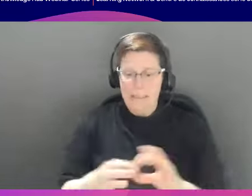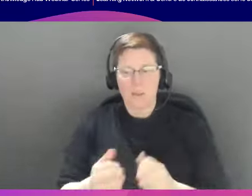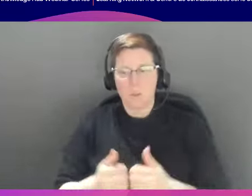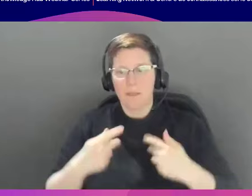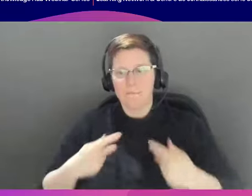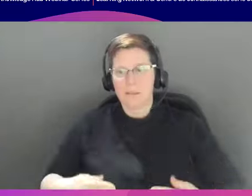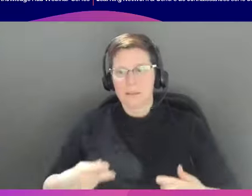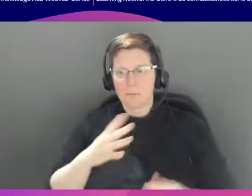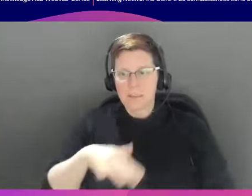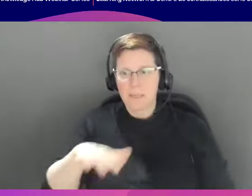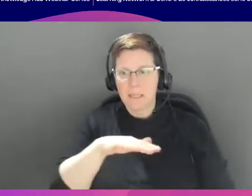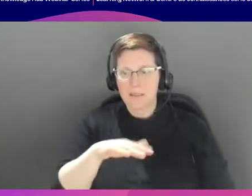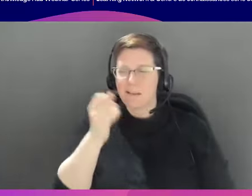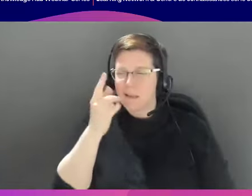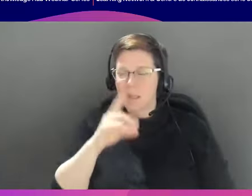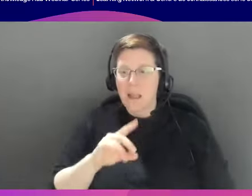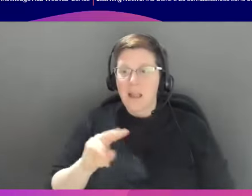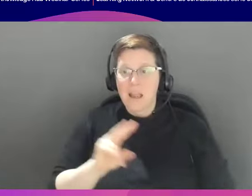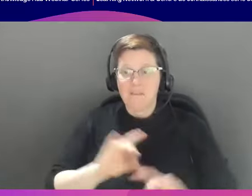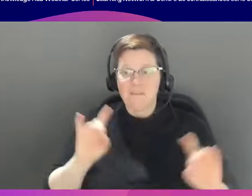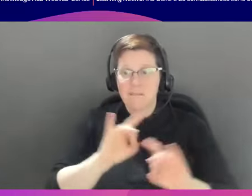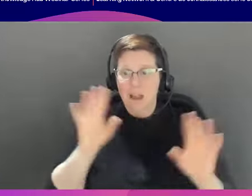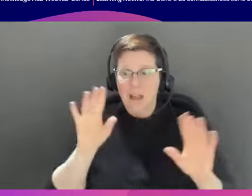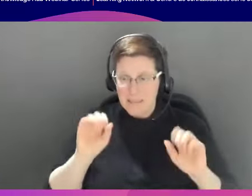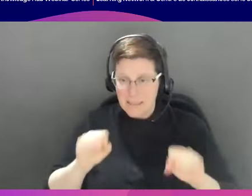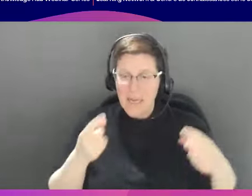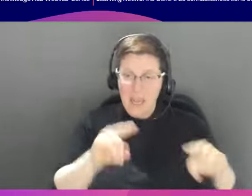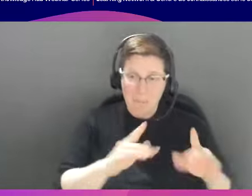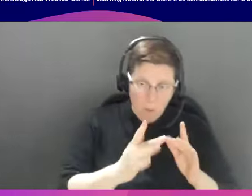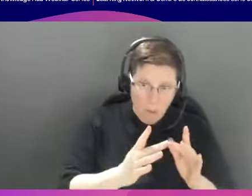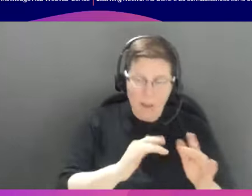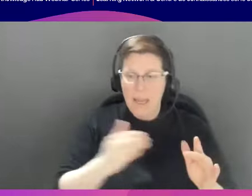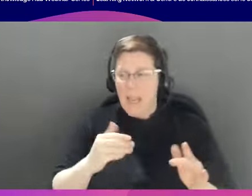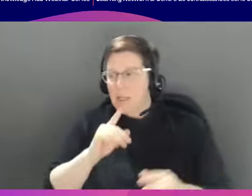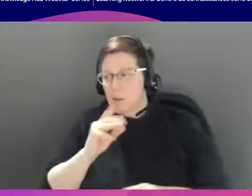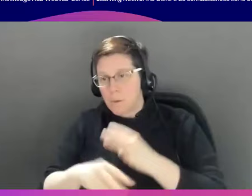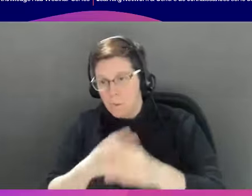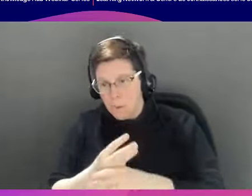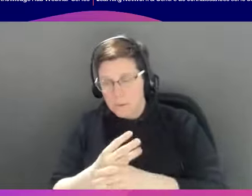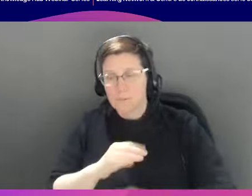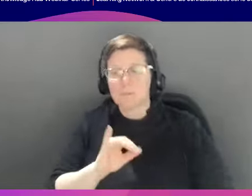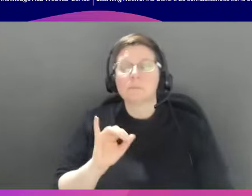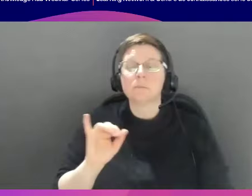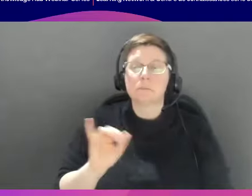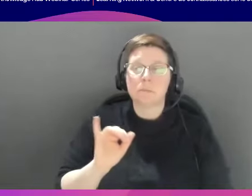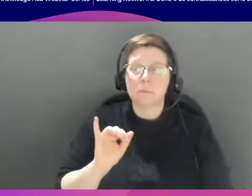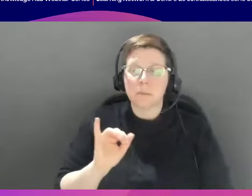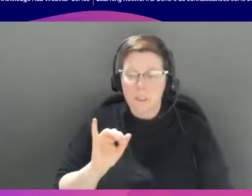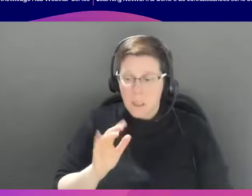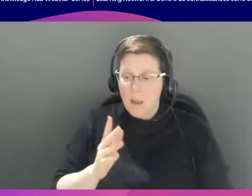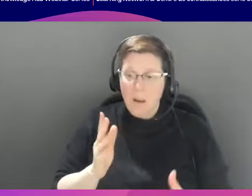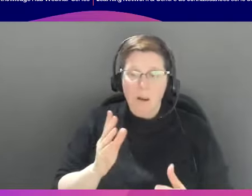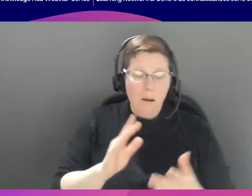violence is increasingly fluid and interactive between these spaces. Second, how fluid online spaces create